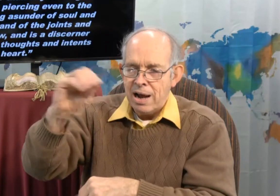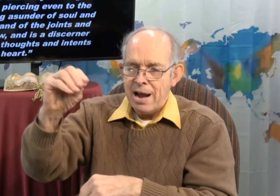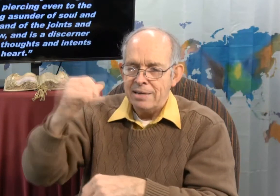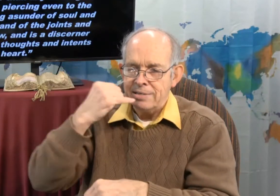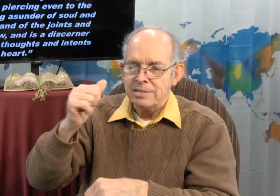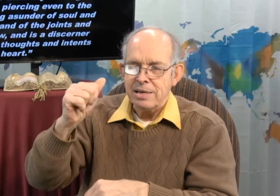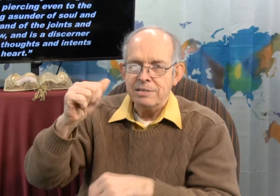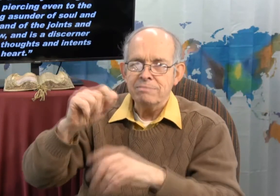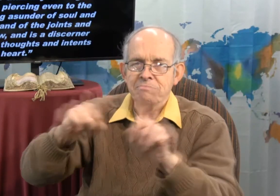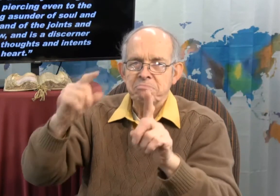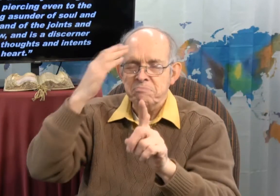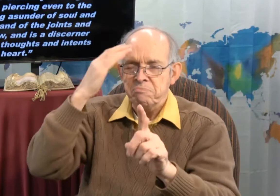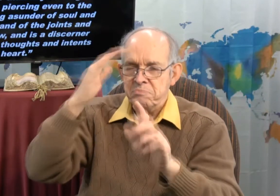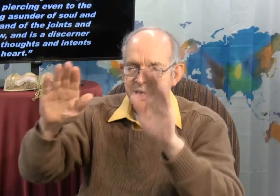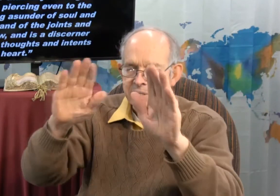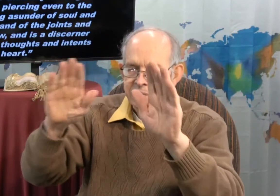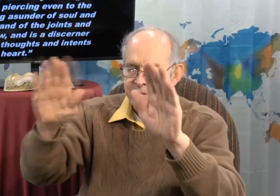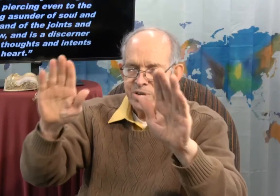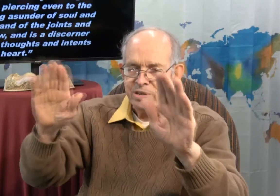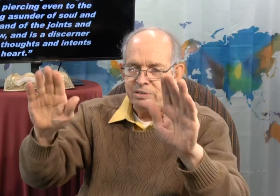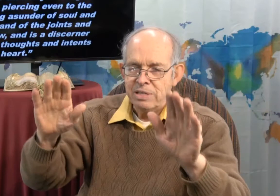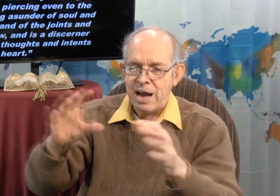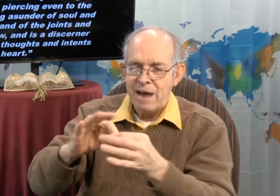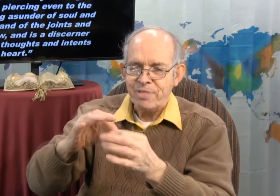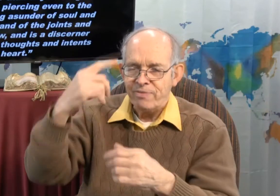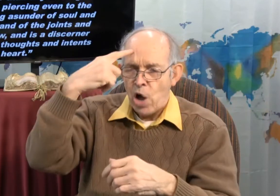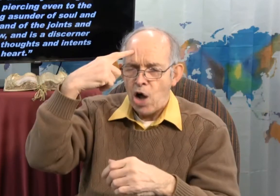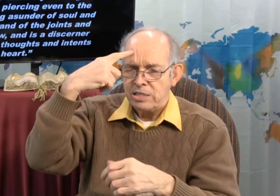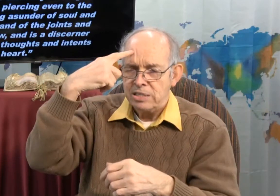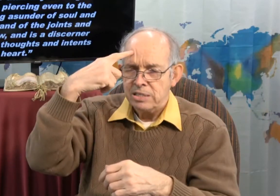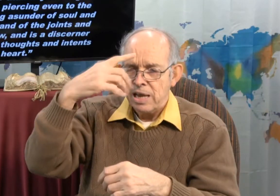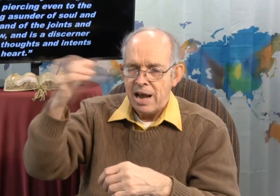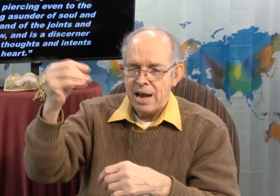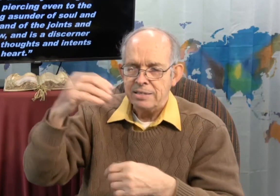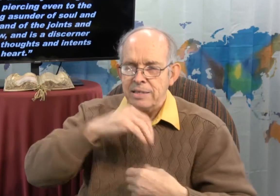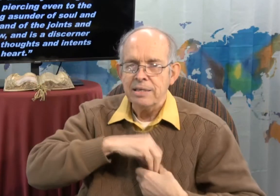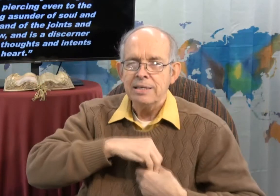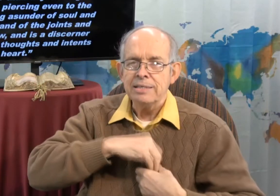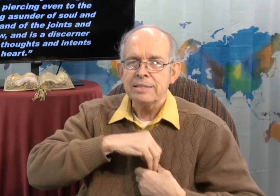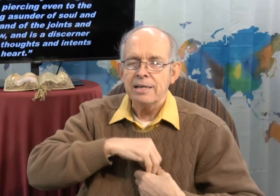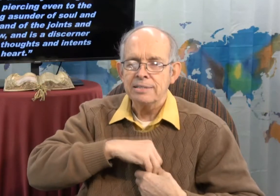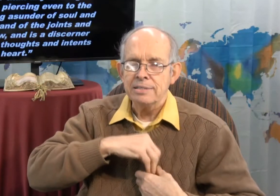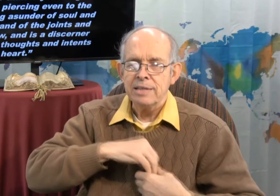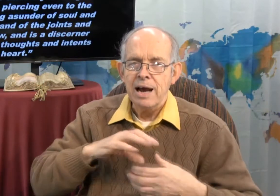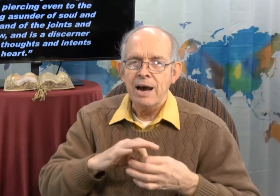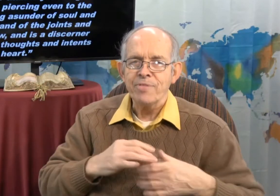and even the children of the thoughts and intention of the